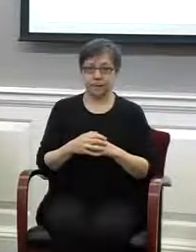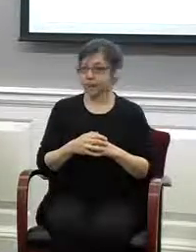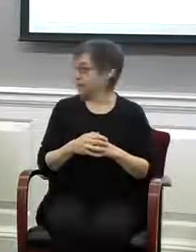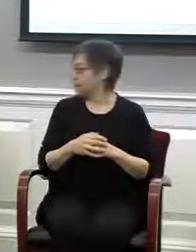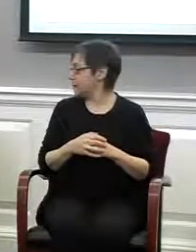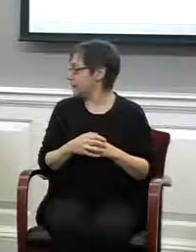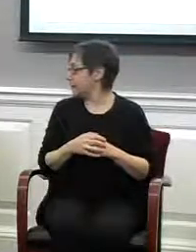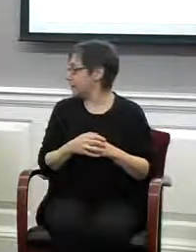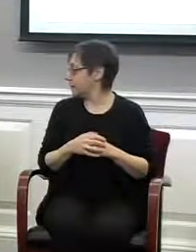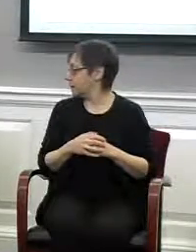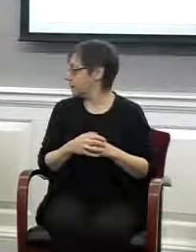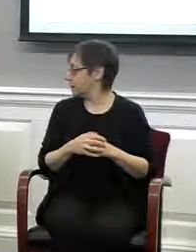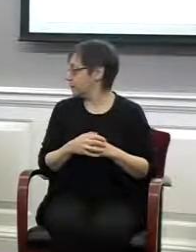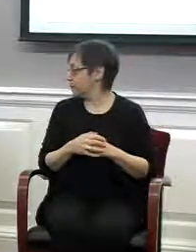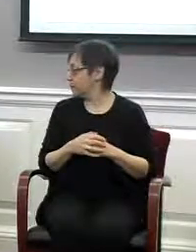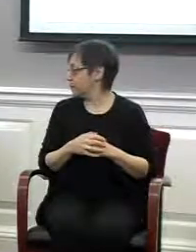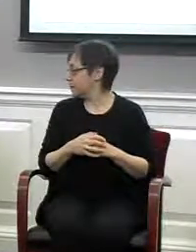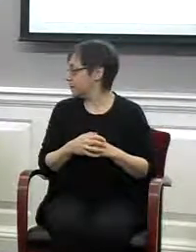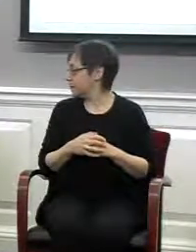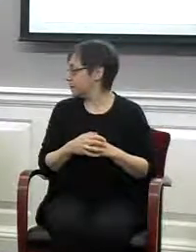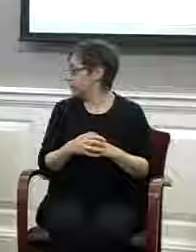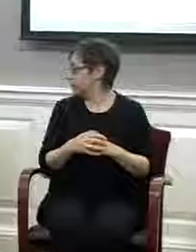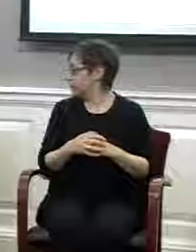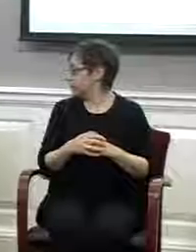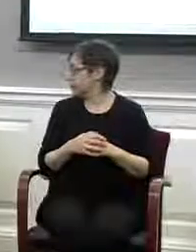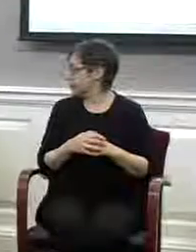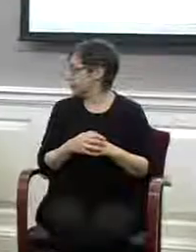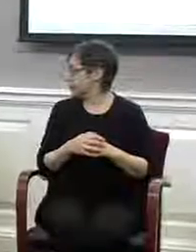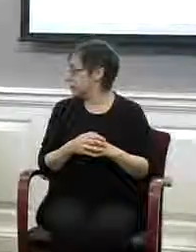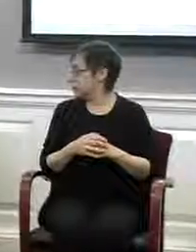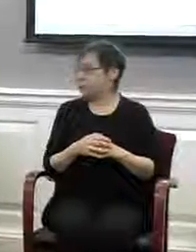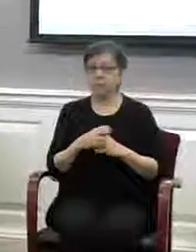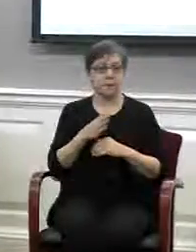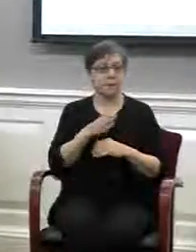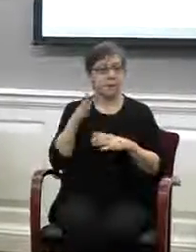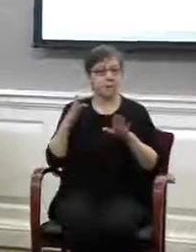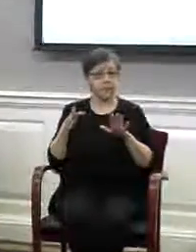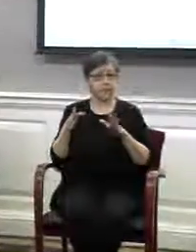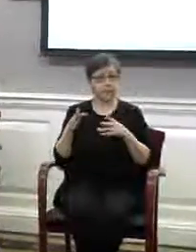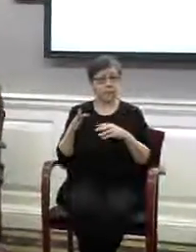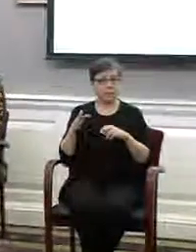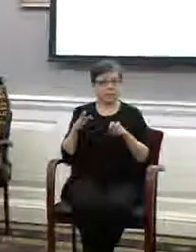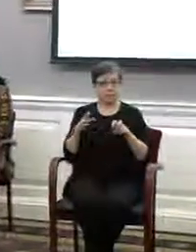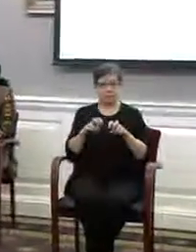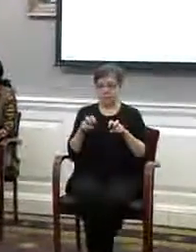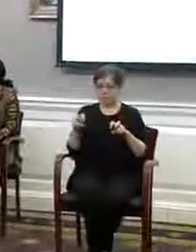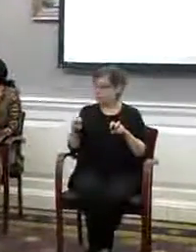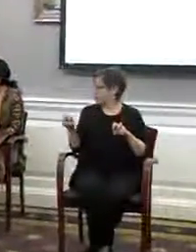through that frame. In other states, it's not as tricky. Sure, I mean, the political sphere